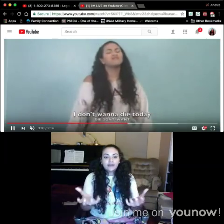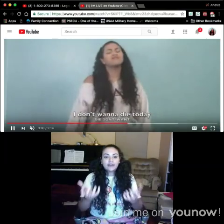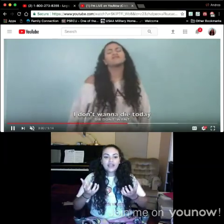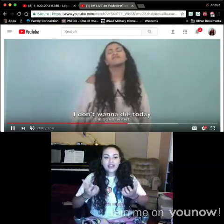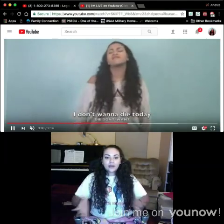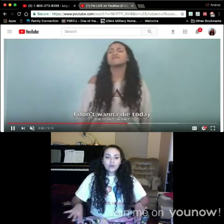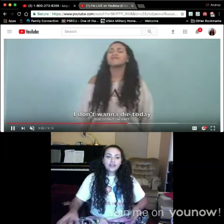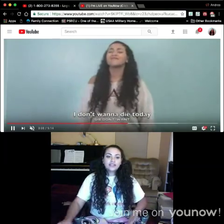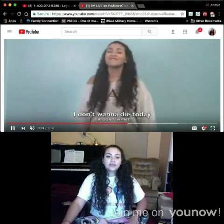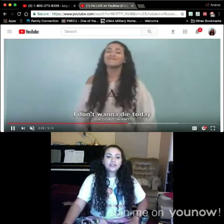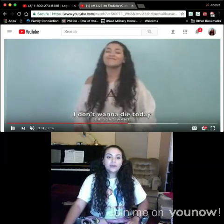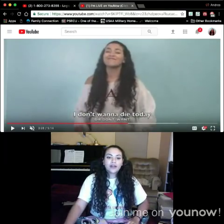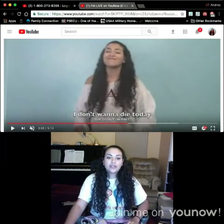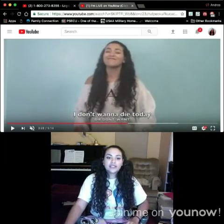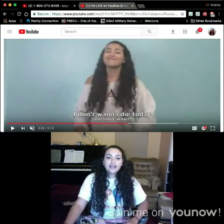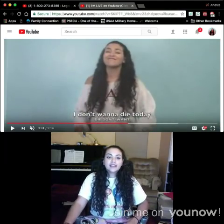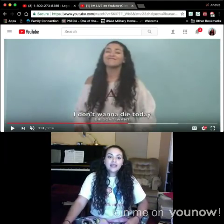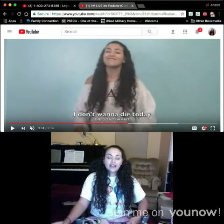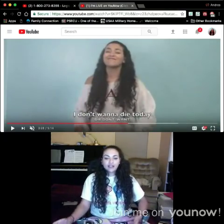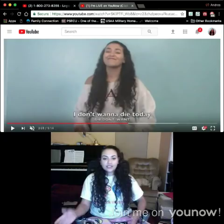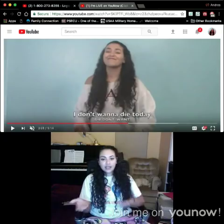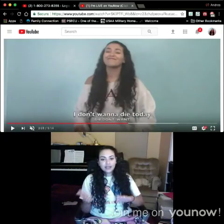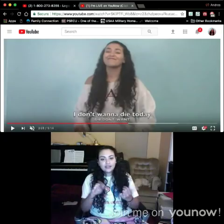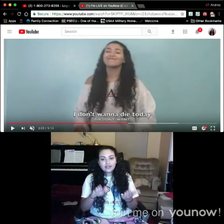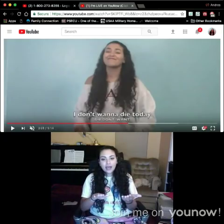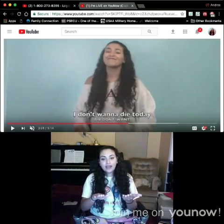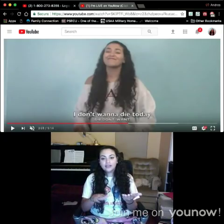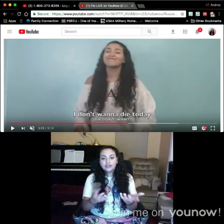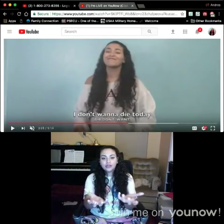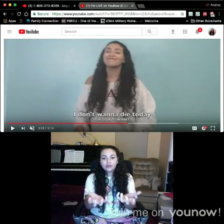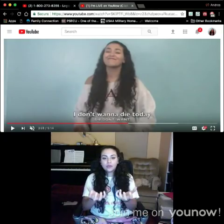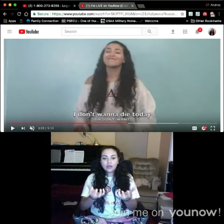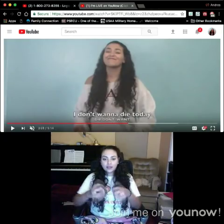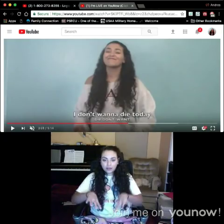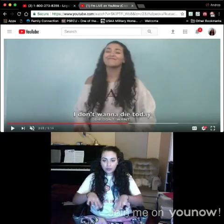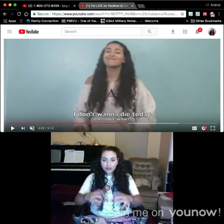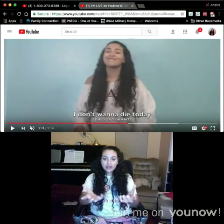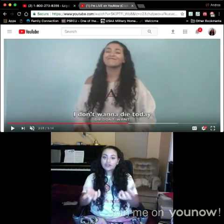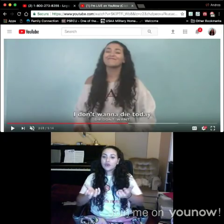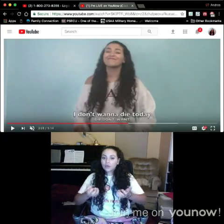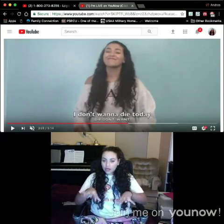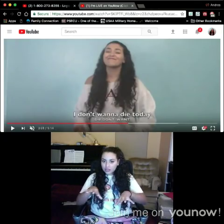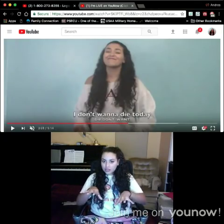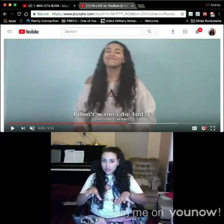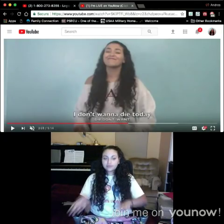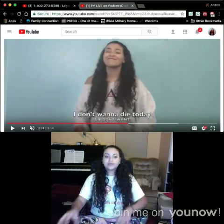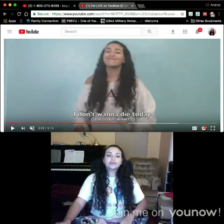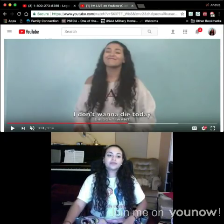Yeah, for die, don't want, it's pretty simple. I don't want to die today. I just signed die, want, and then I threw it away. Don't